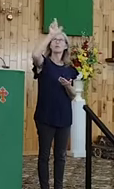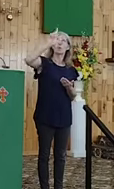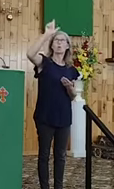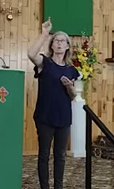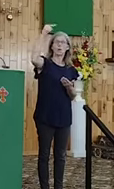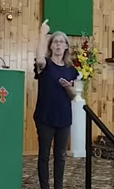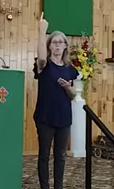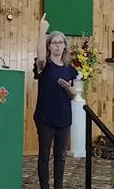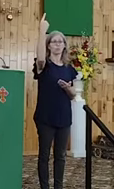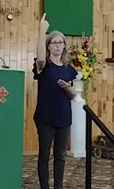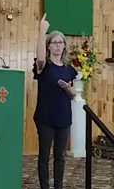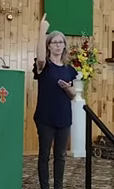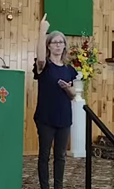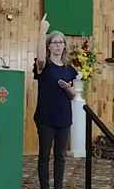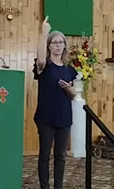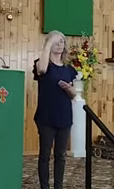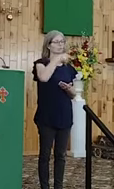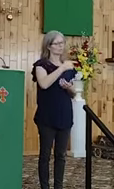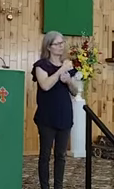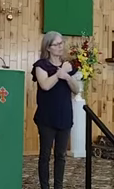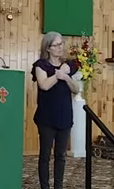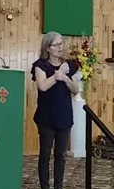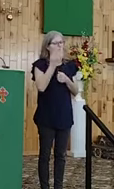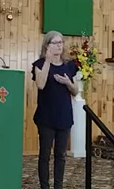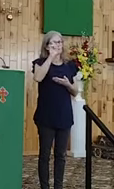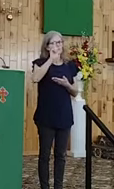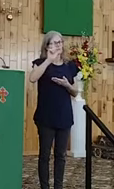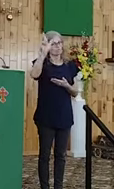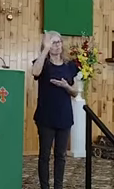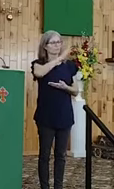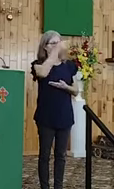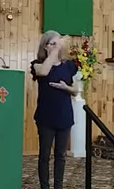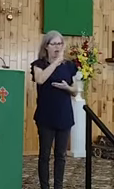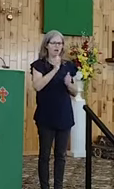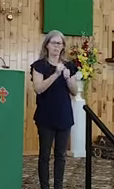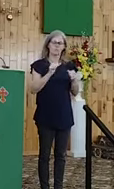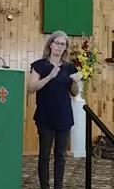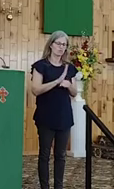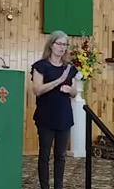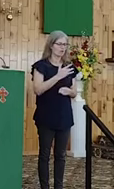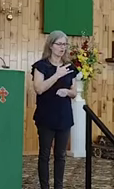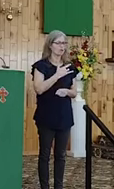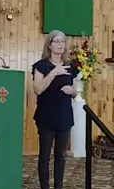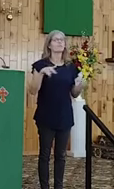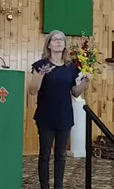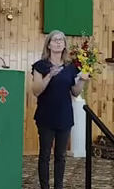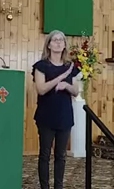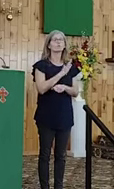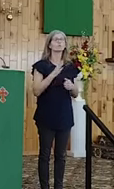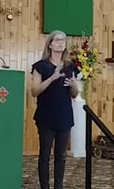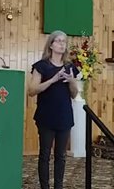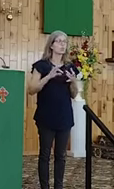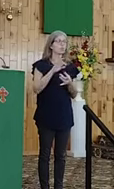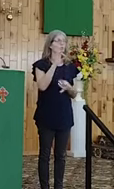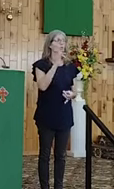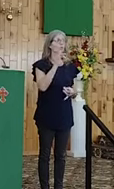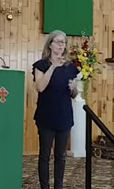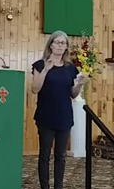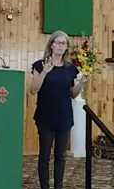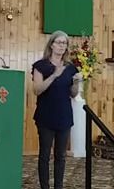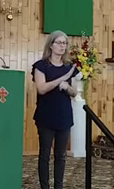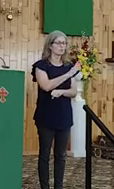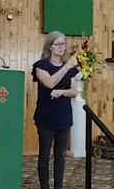alone. You shall love the Lord your God with all your heart, with all your soul, with all